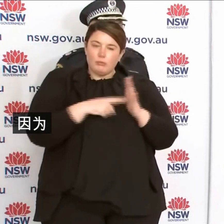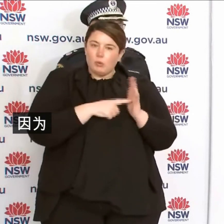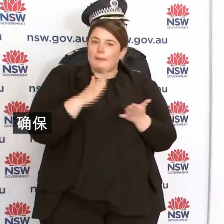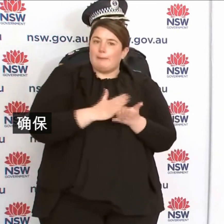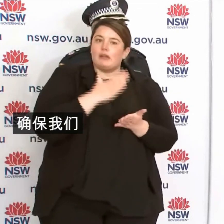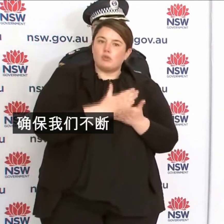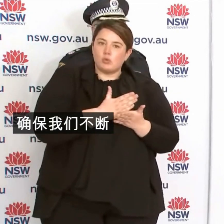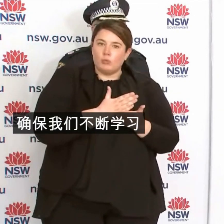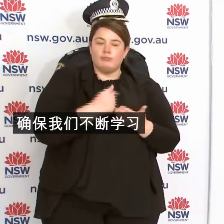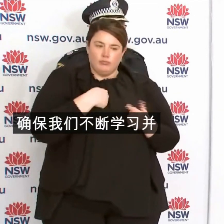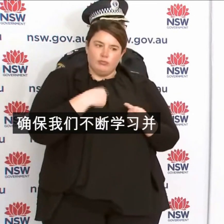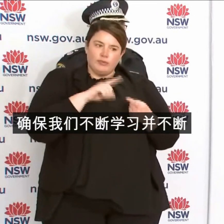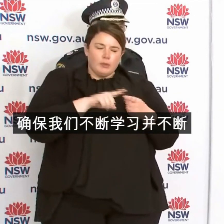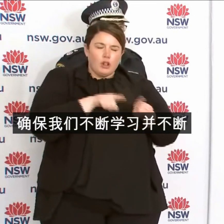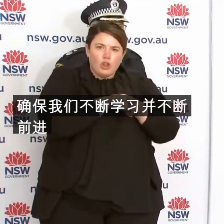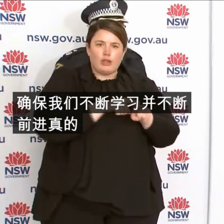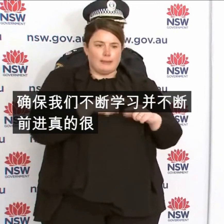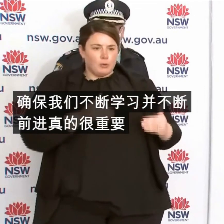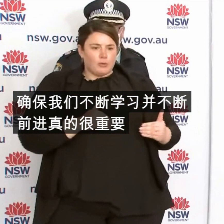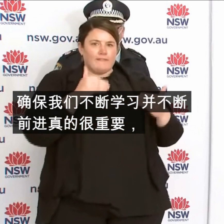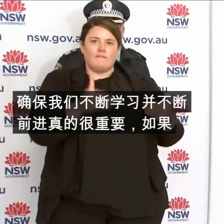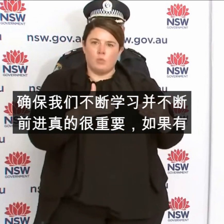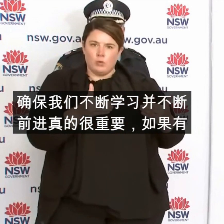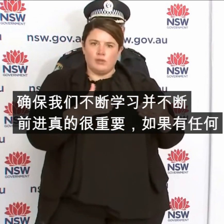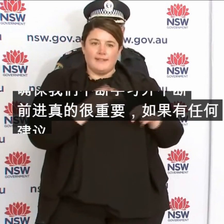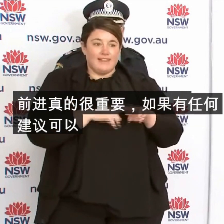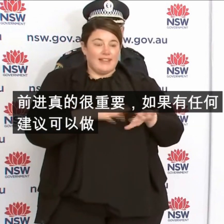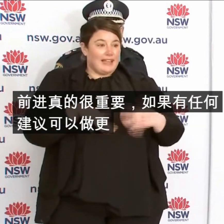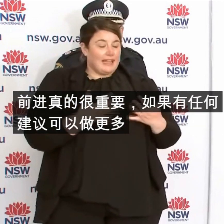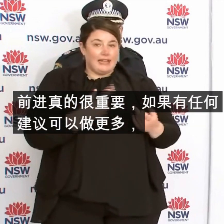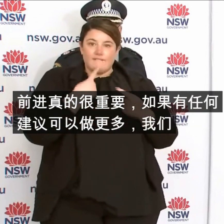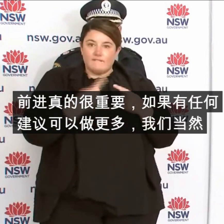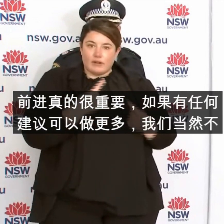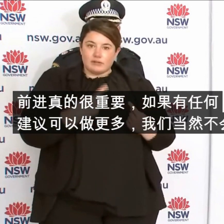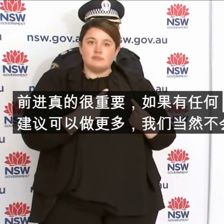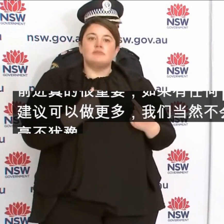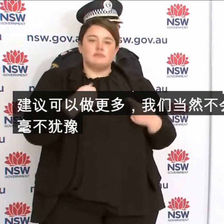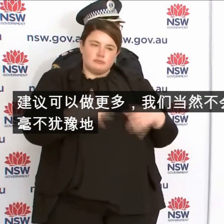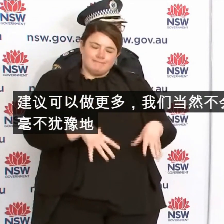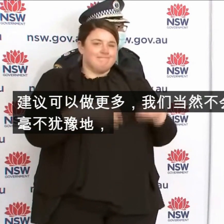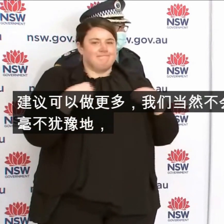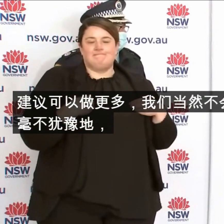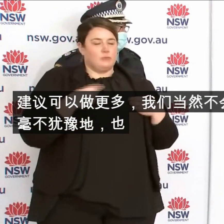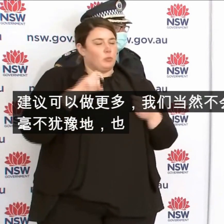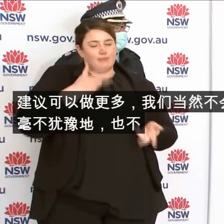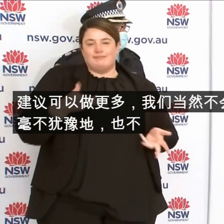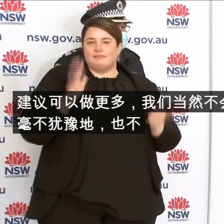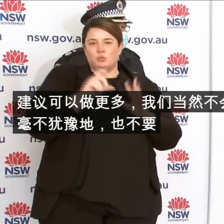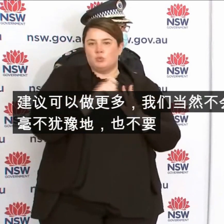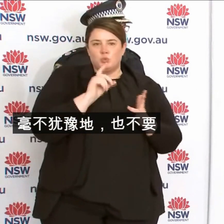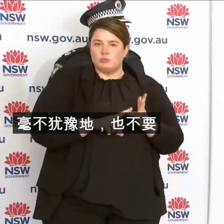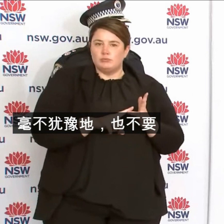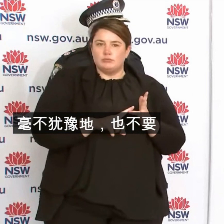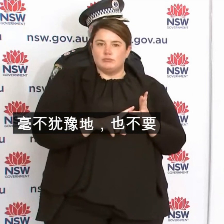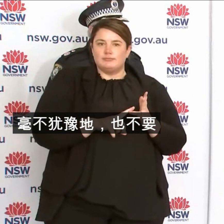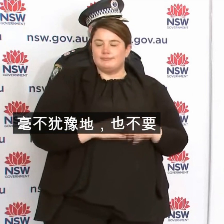sure that we keep learning and keep moving forward. And if there's any advice that comes to do more, of course we'll take that without hesitation